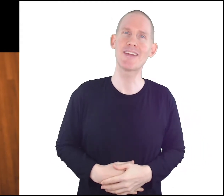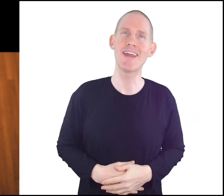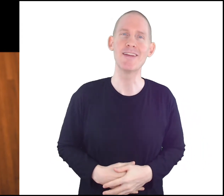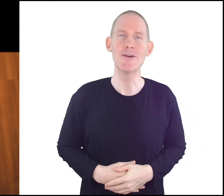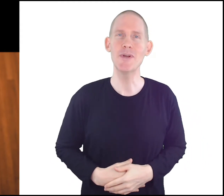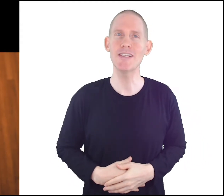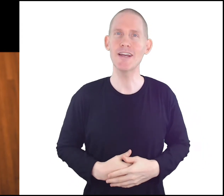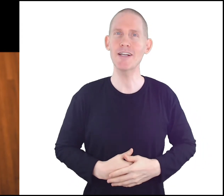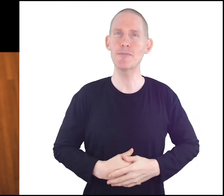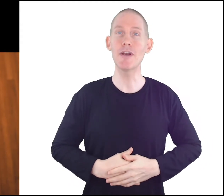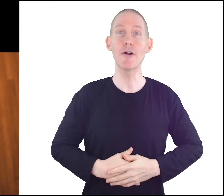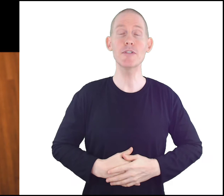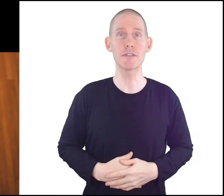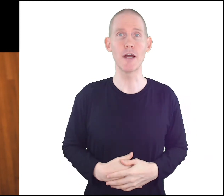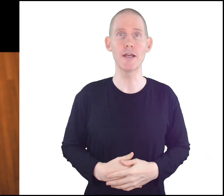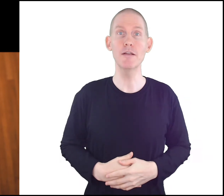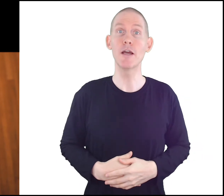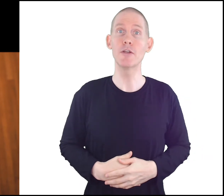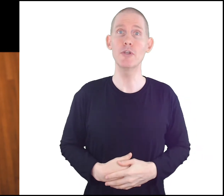Okay, we just talked about how to sign use.